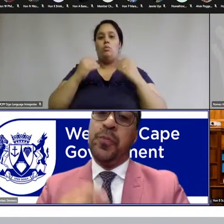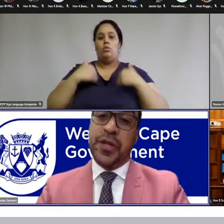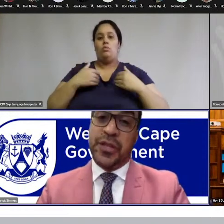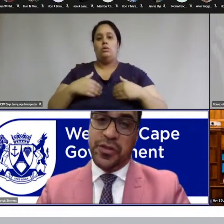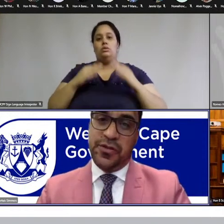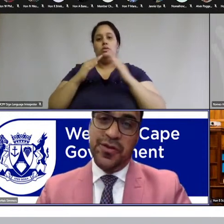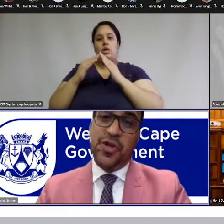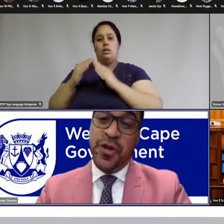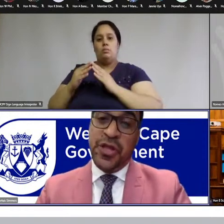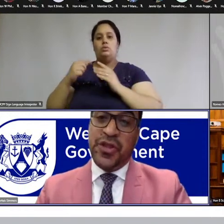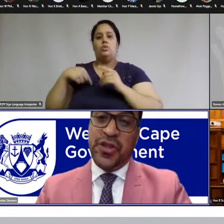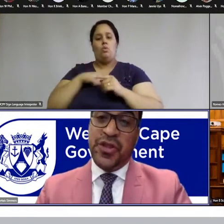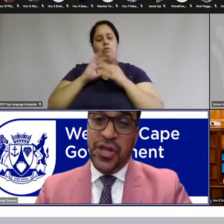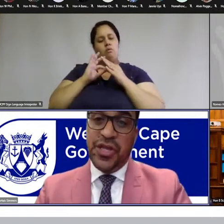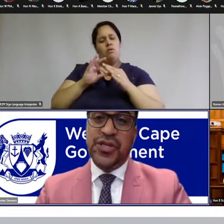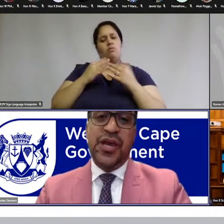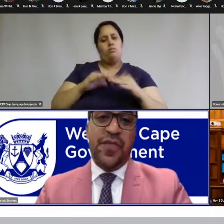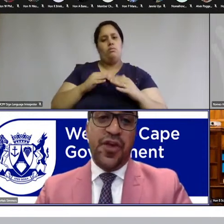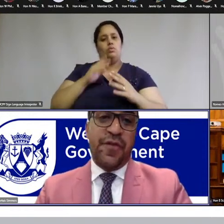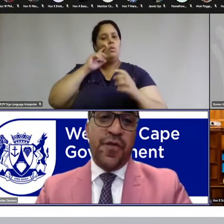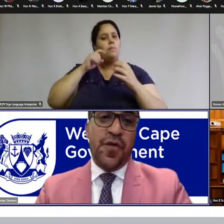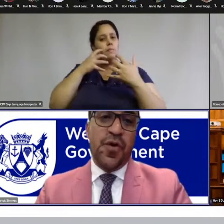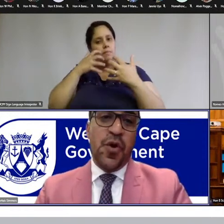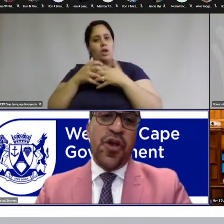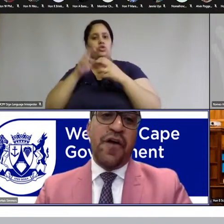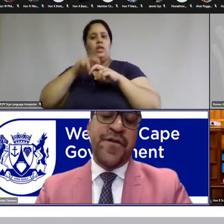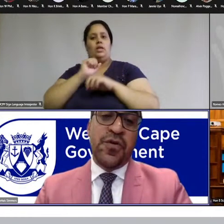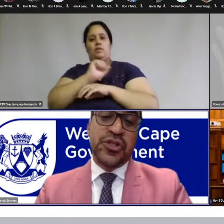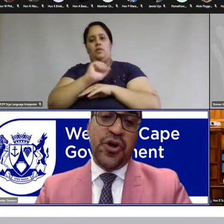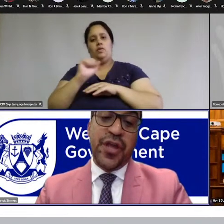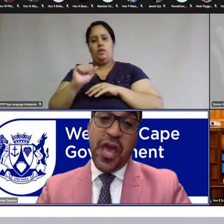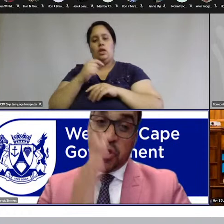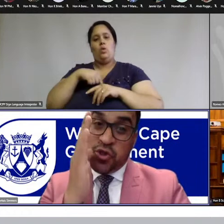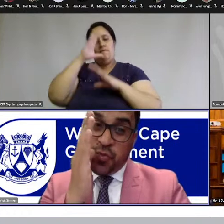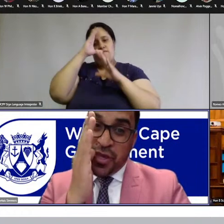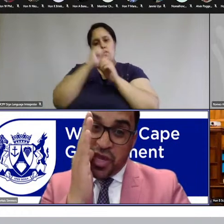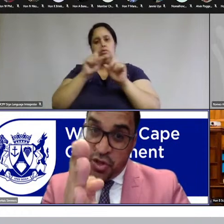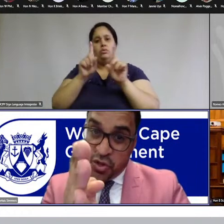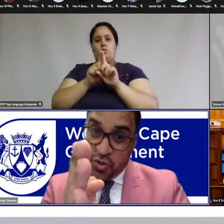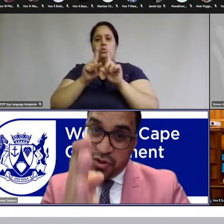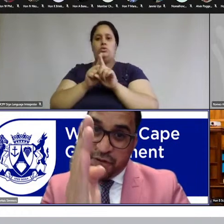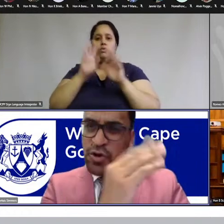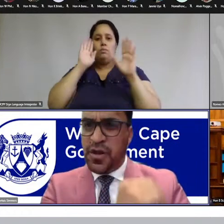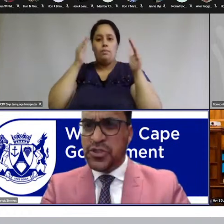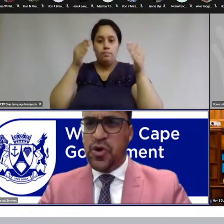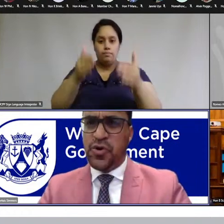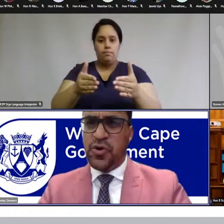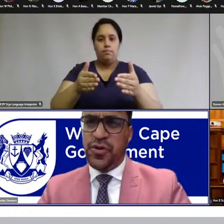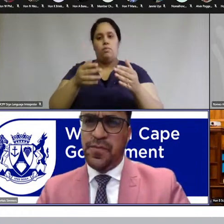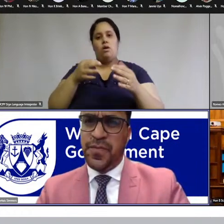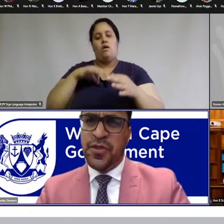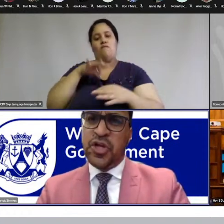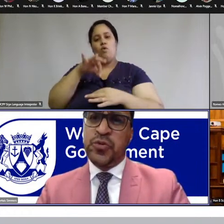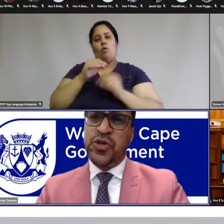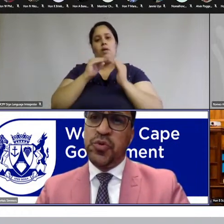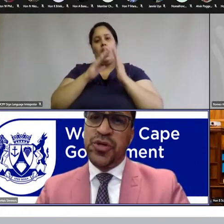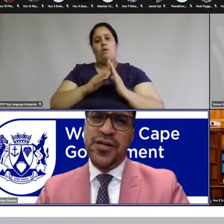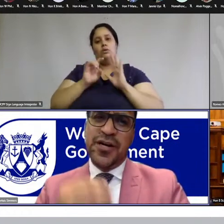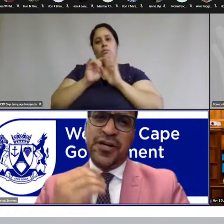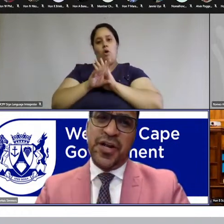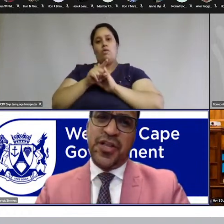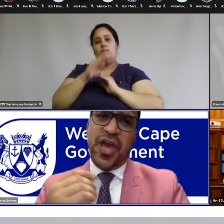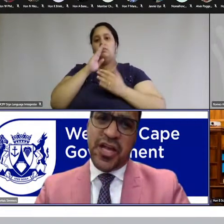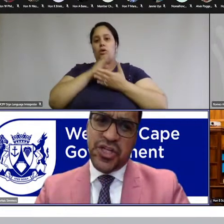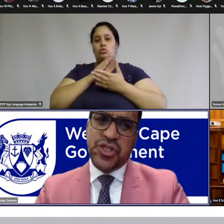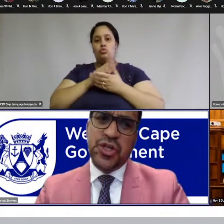is committed to meeting their needs, and therefore we are focused on and zooming into the affordable housing market. This will ensure